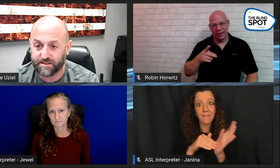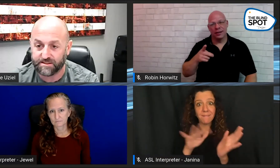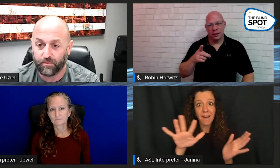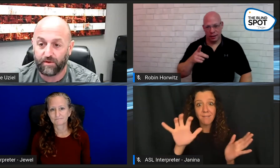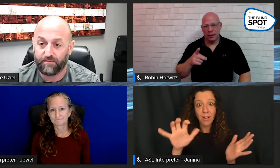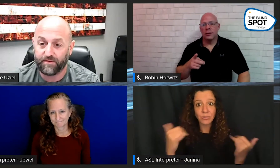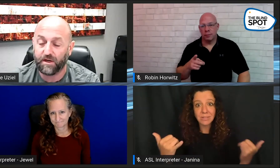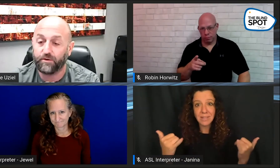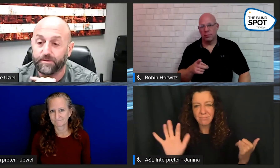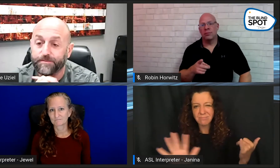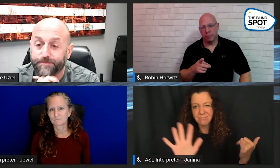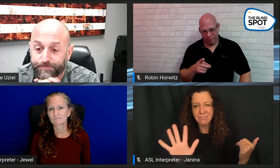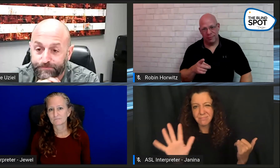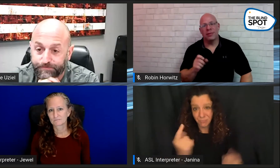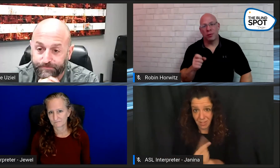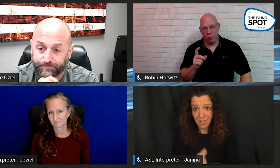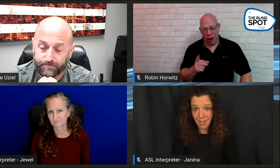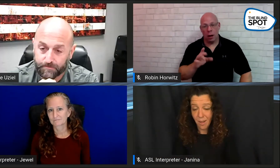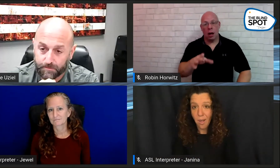think they're sitting somewhere around 1,500.